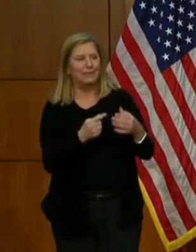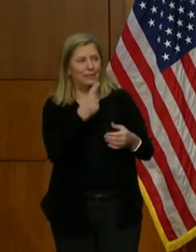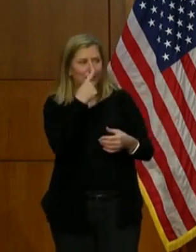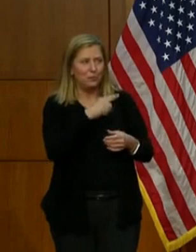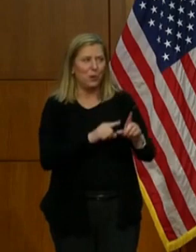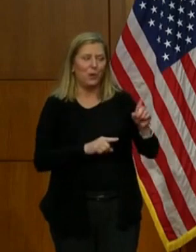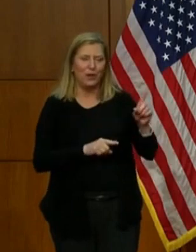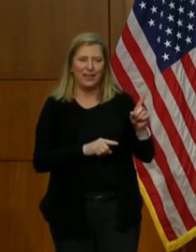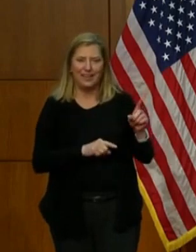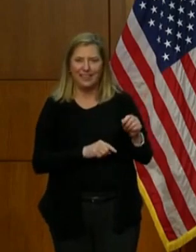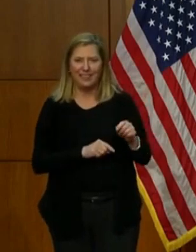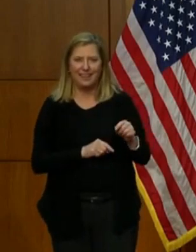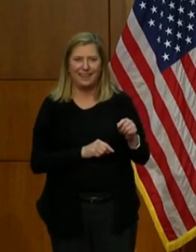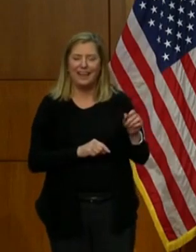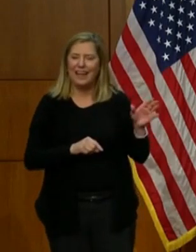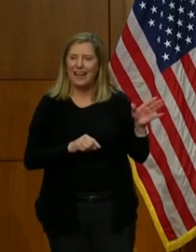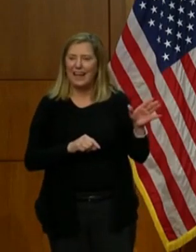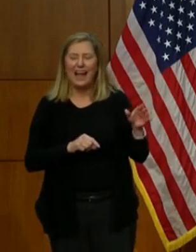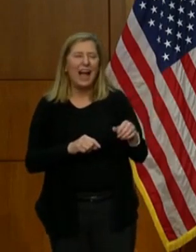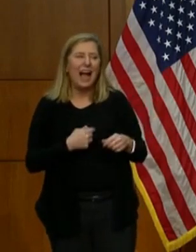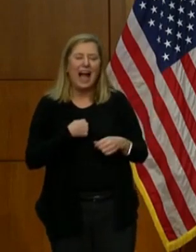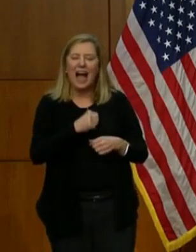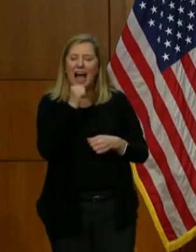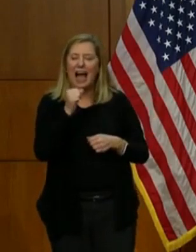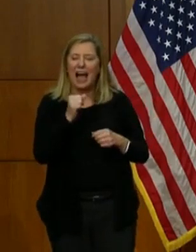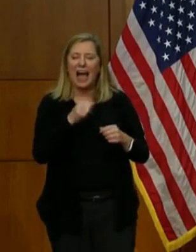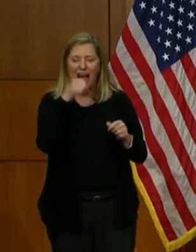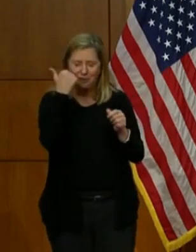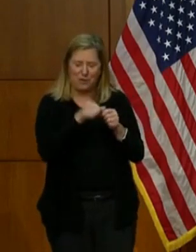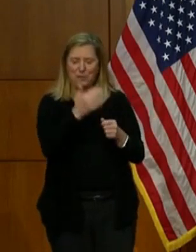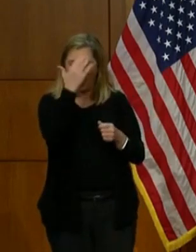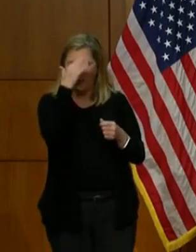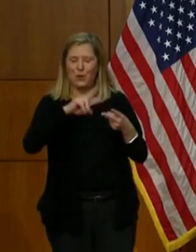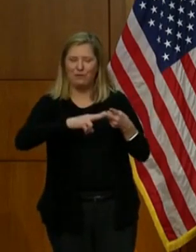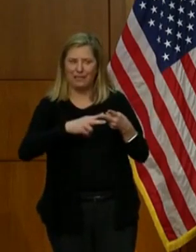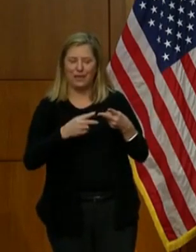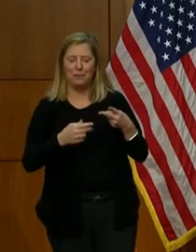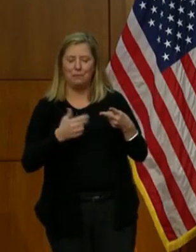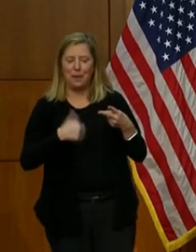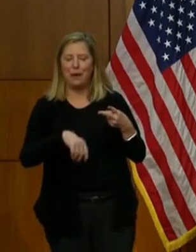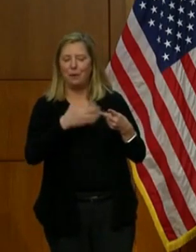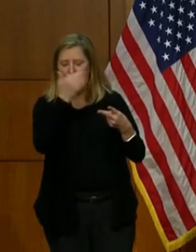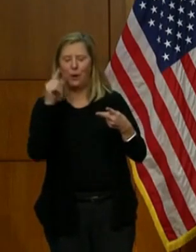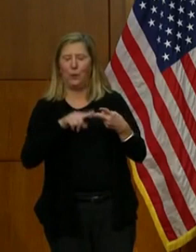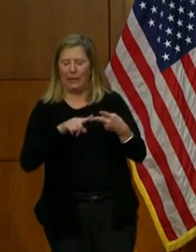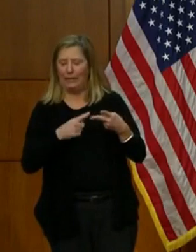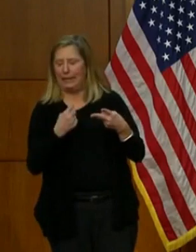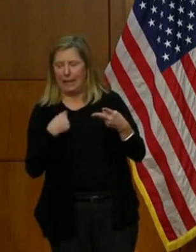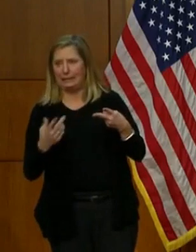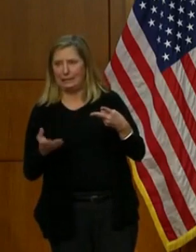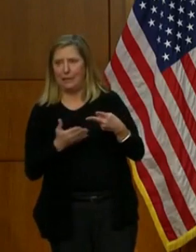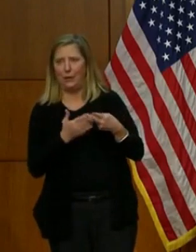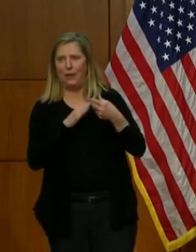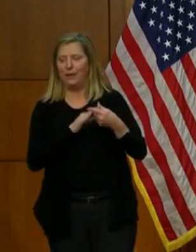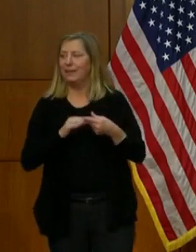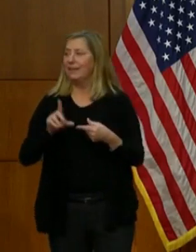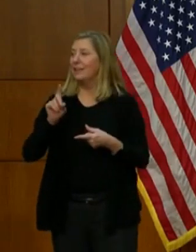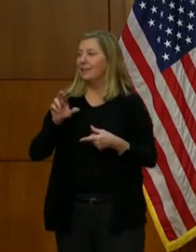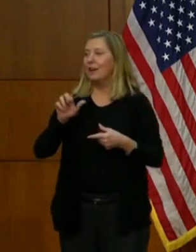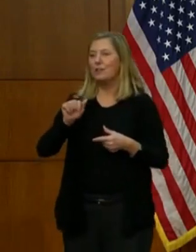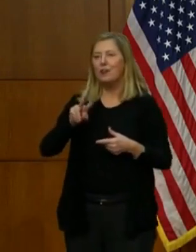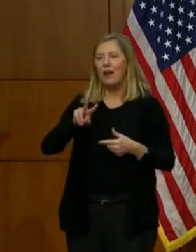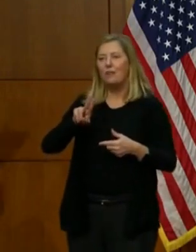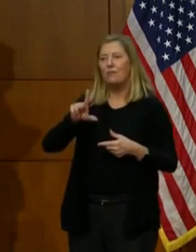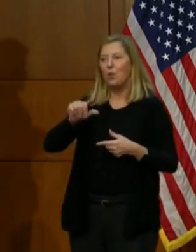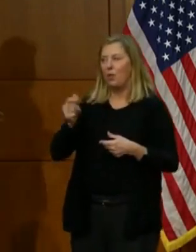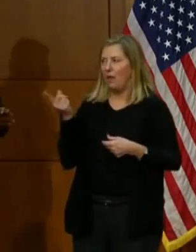Mel, I won't forget. I won't forget that you have a second question, but I might forget what the second question is. So I'm going to let Dr.